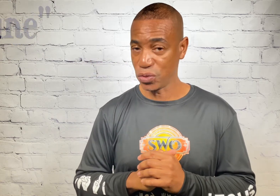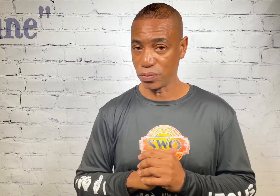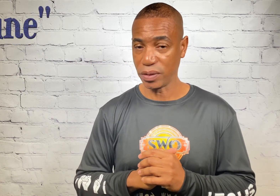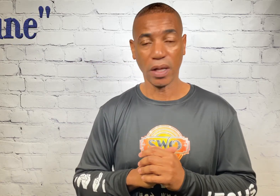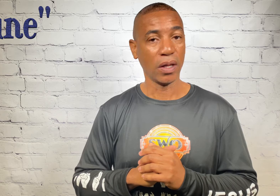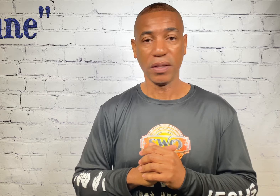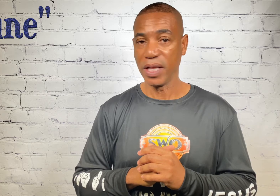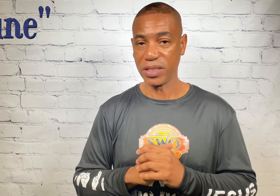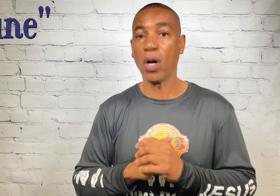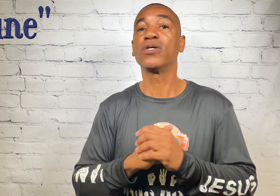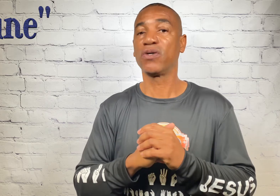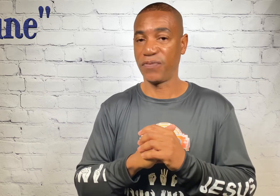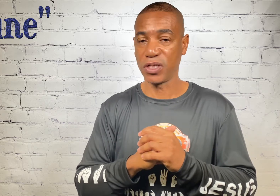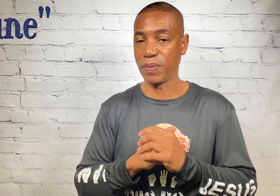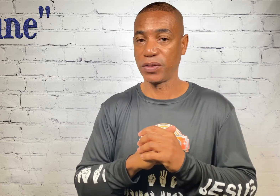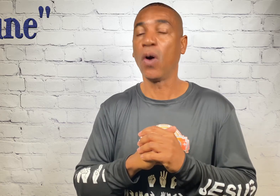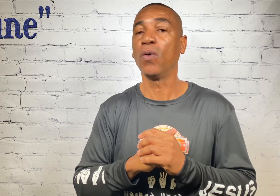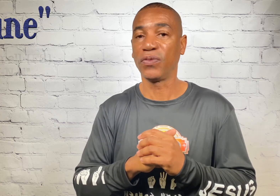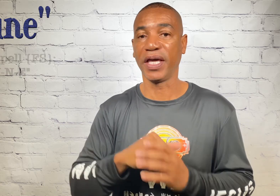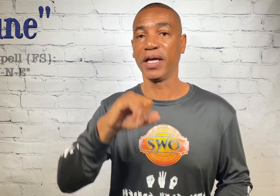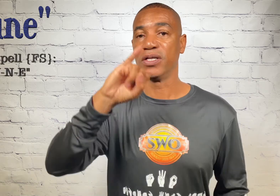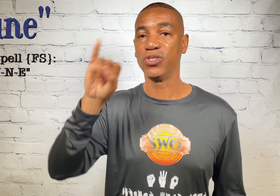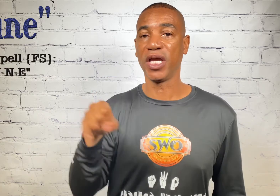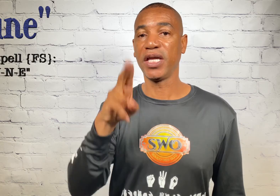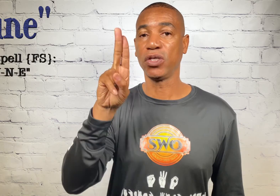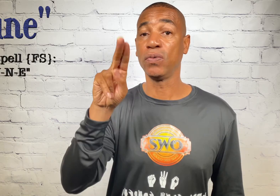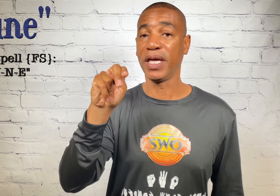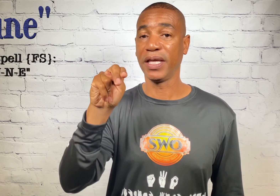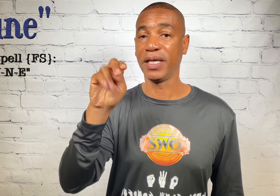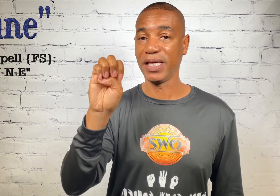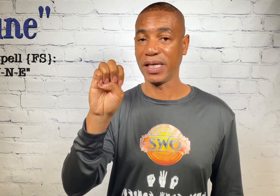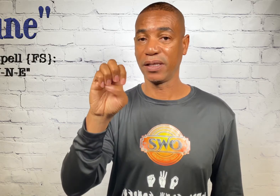June, it is also finger spelled the whole thing. J-U-N-E.